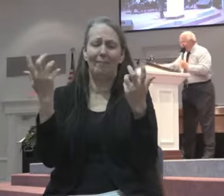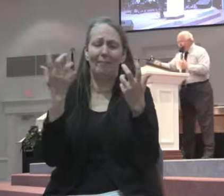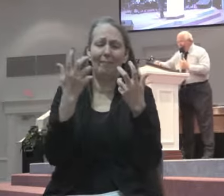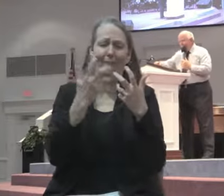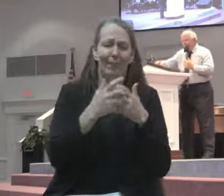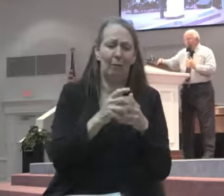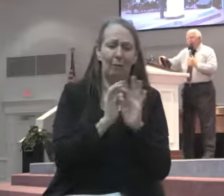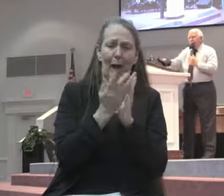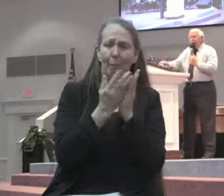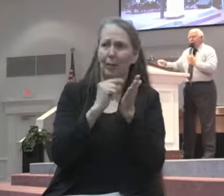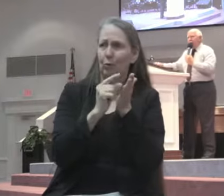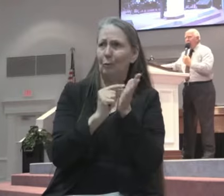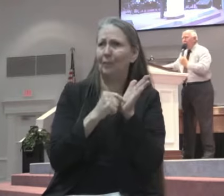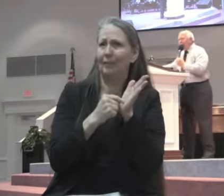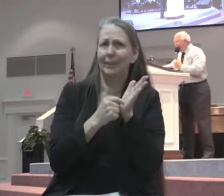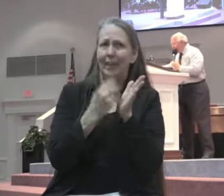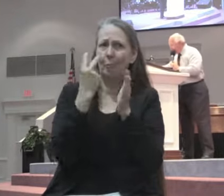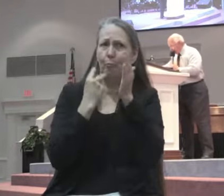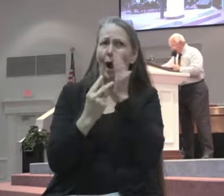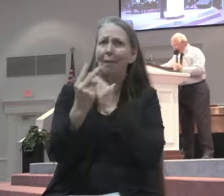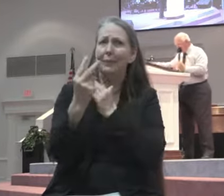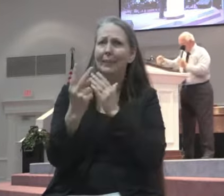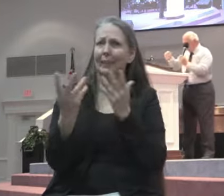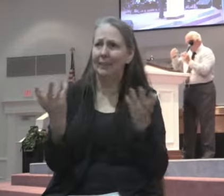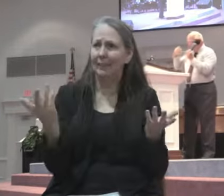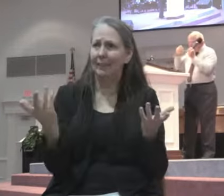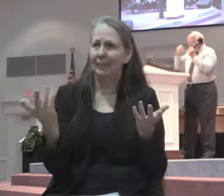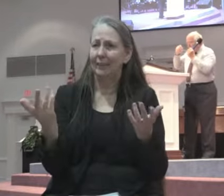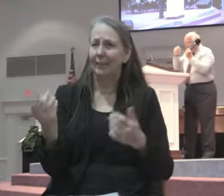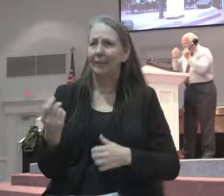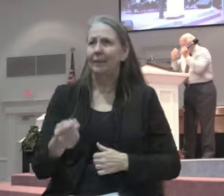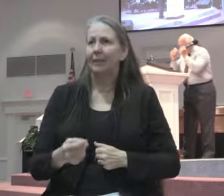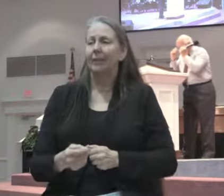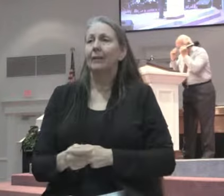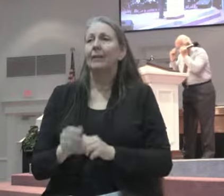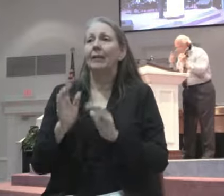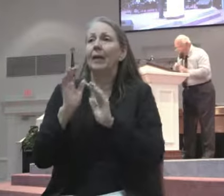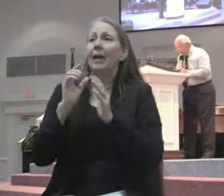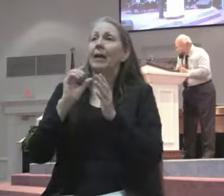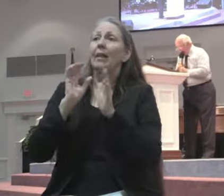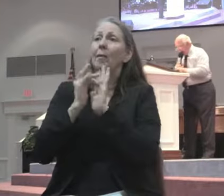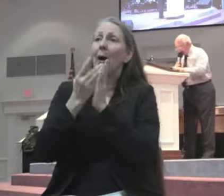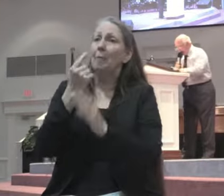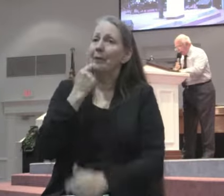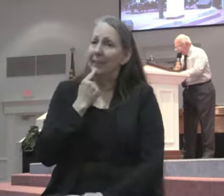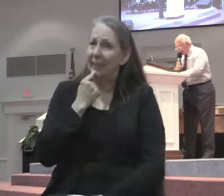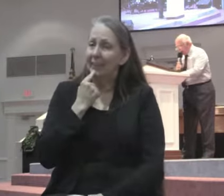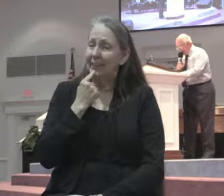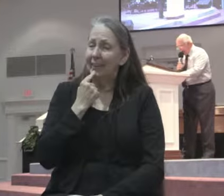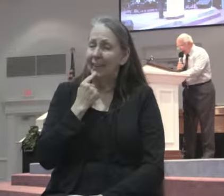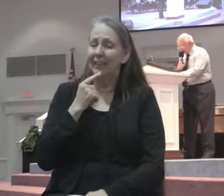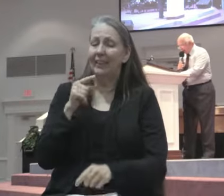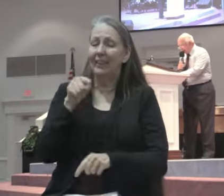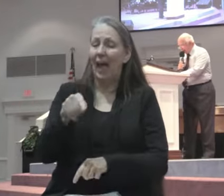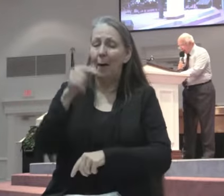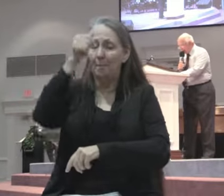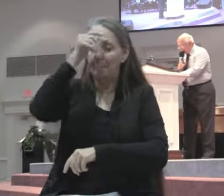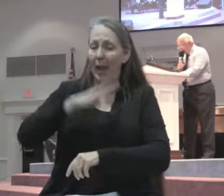All right. Listen to what happened. The Bible said, he sent his servant